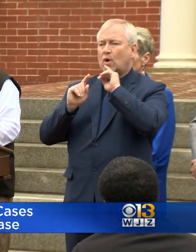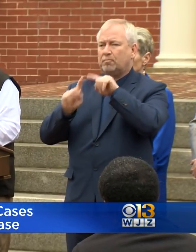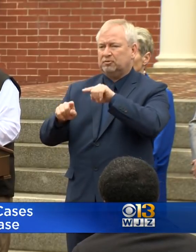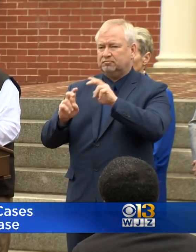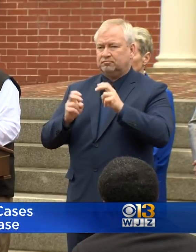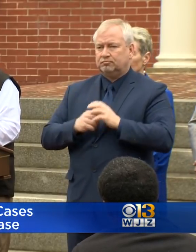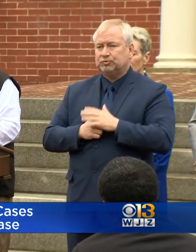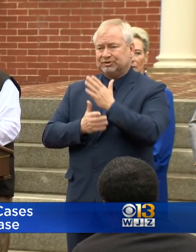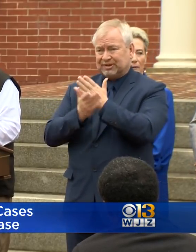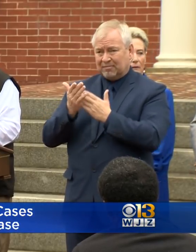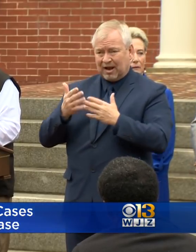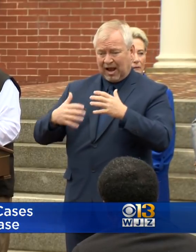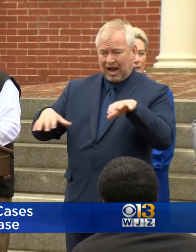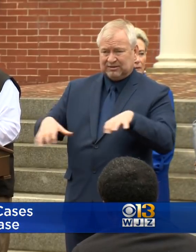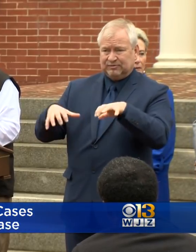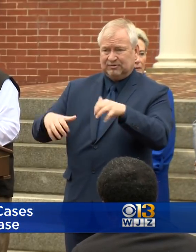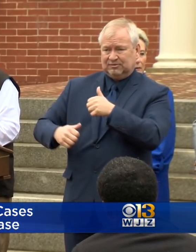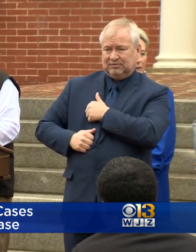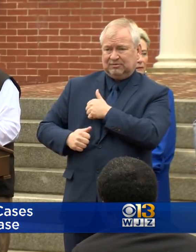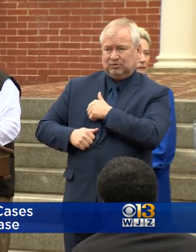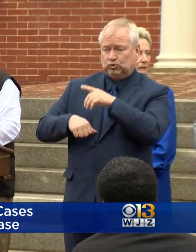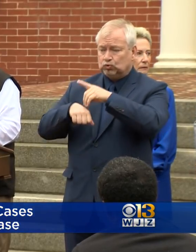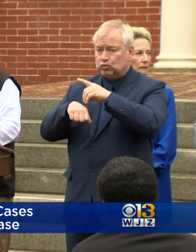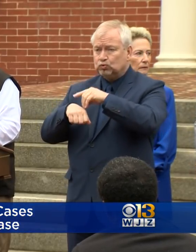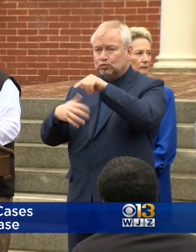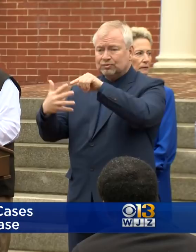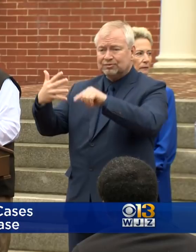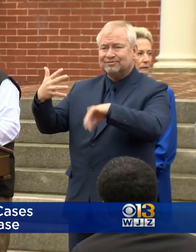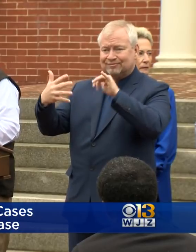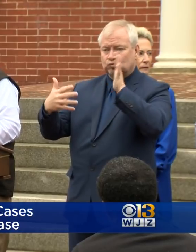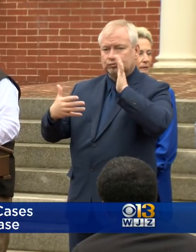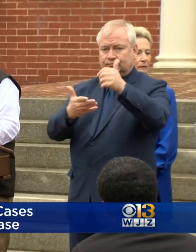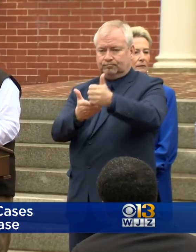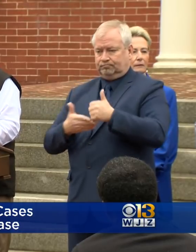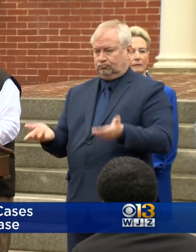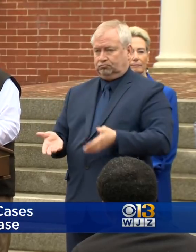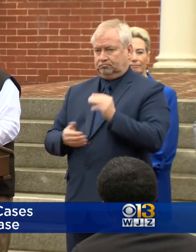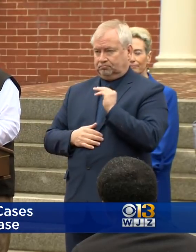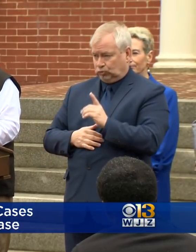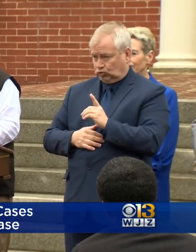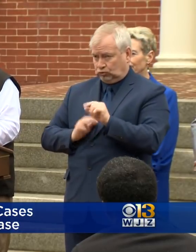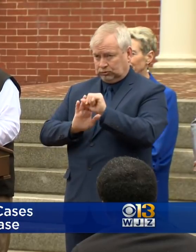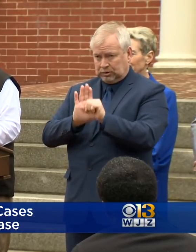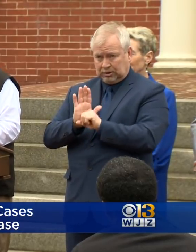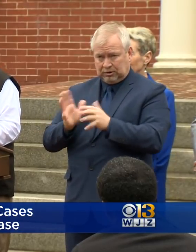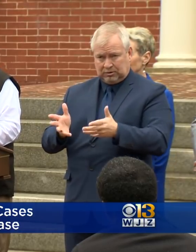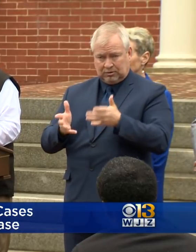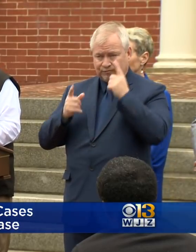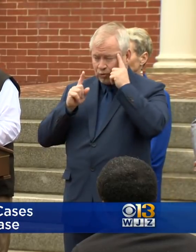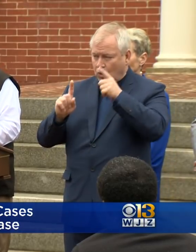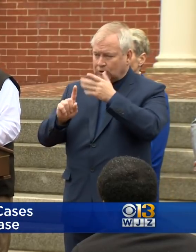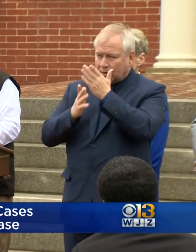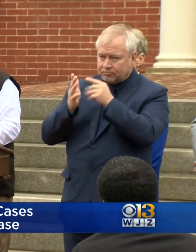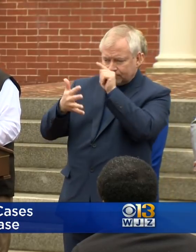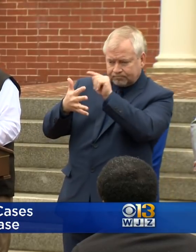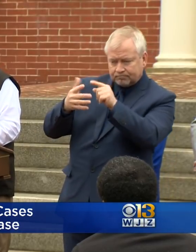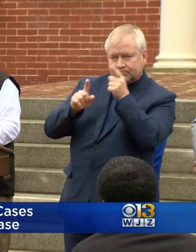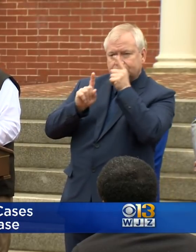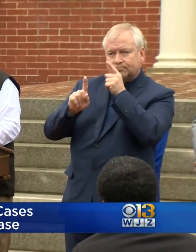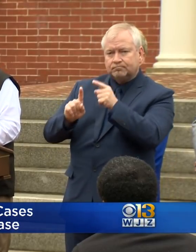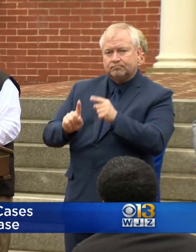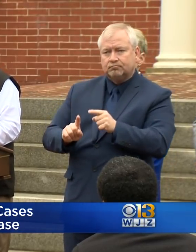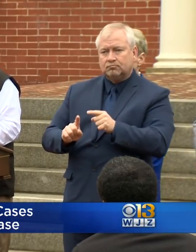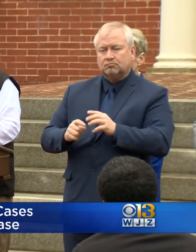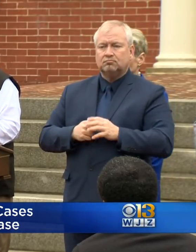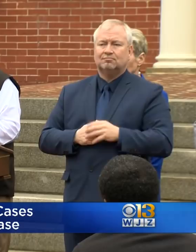duty military be activated to come out to assist the states in some of their missions and to back us up. And I think